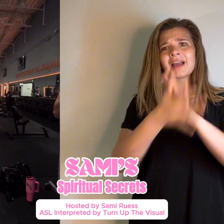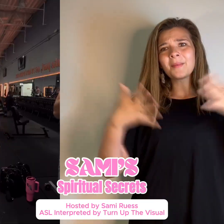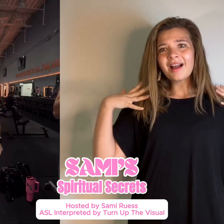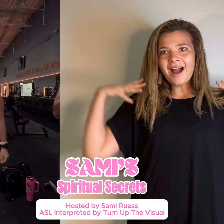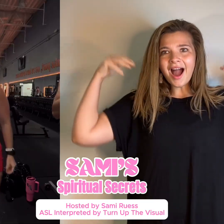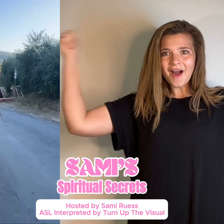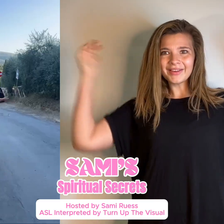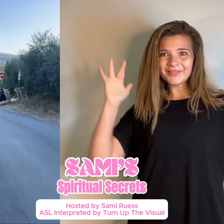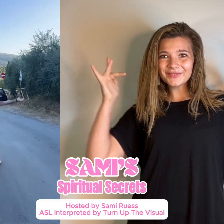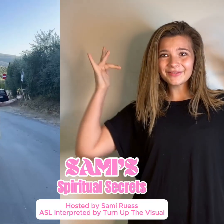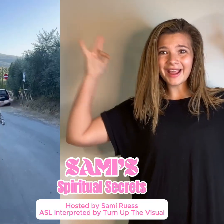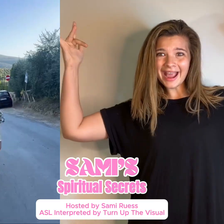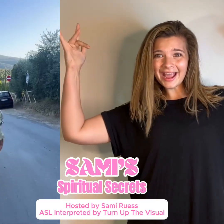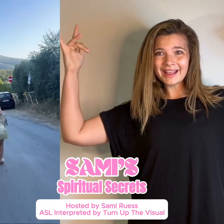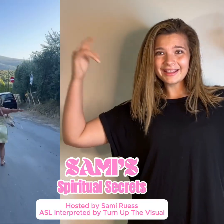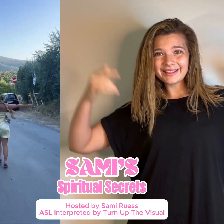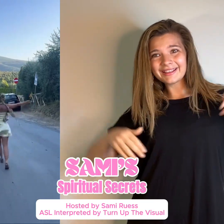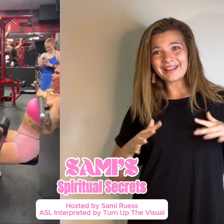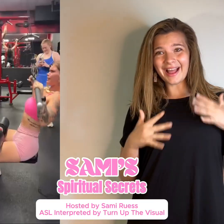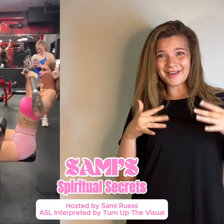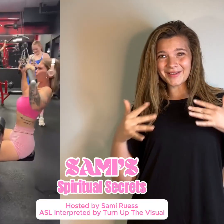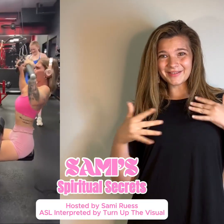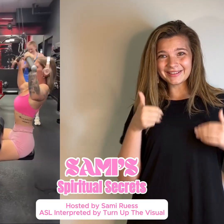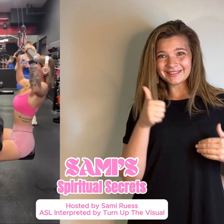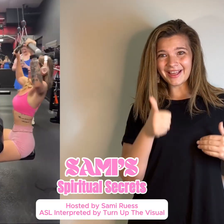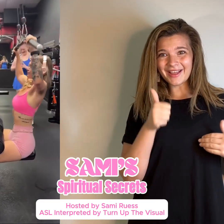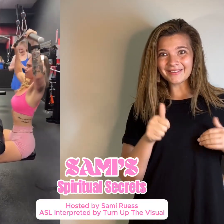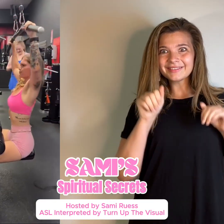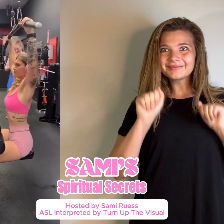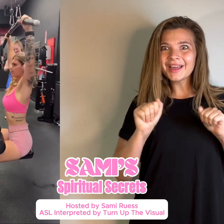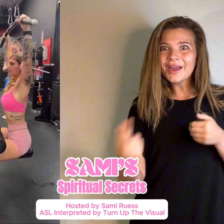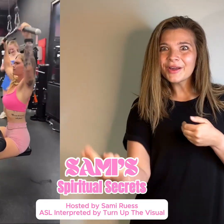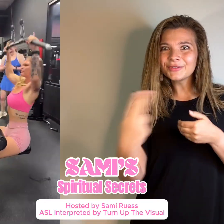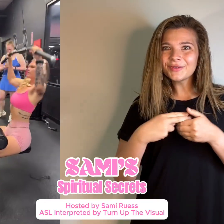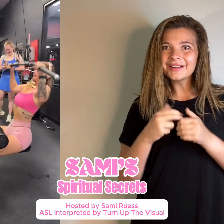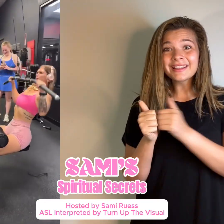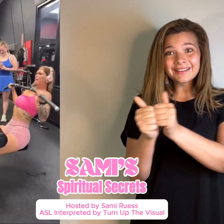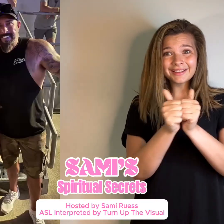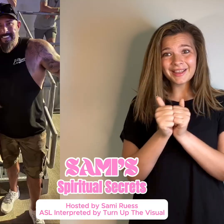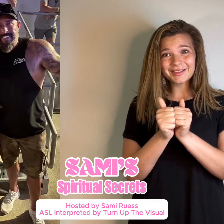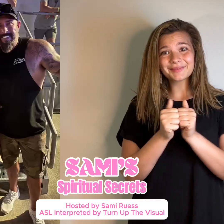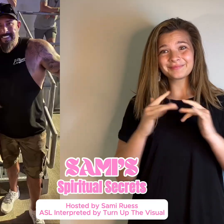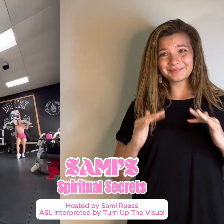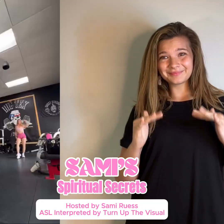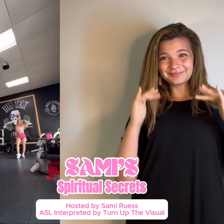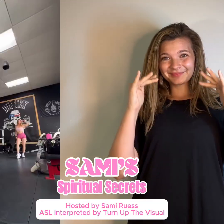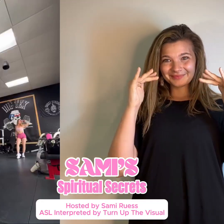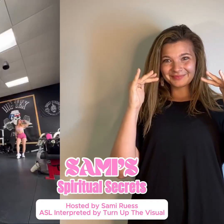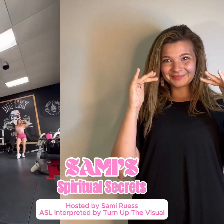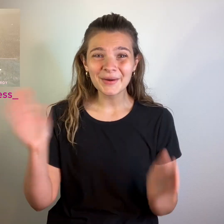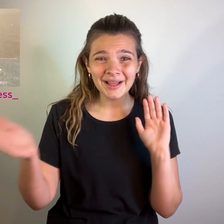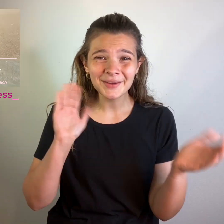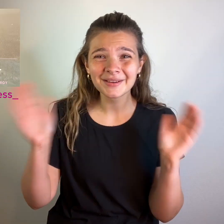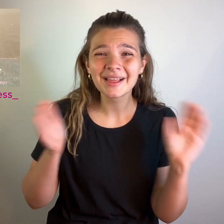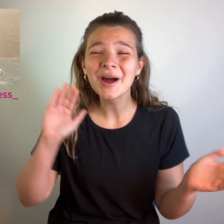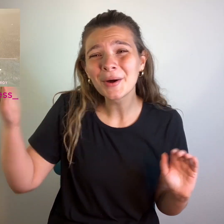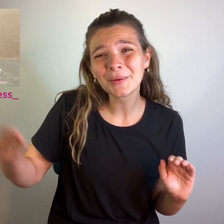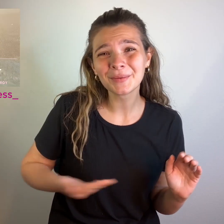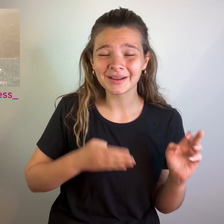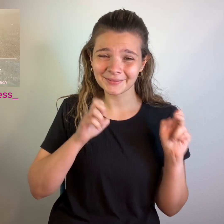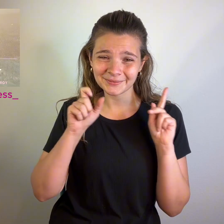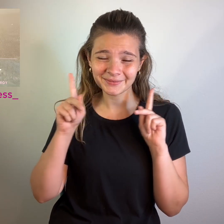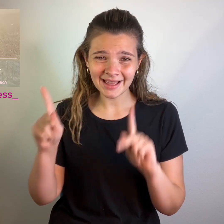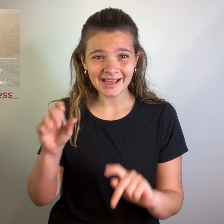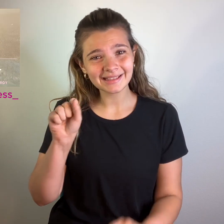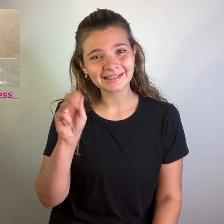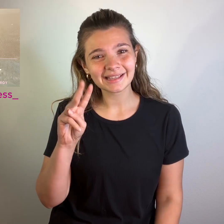confident, radiant, high vibrational self. Tune in and let's rise together. Hello. Welcome back